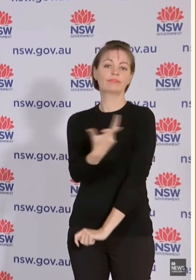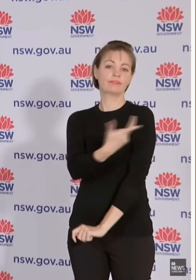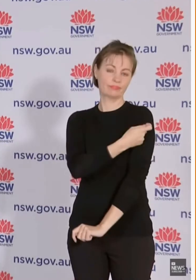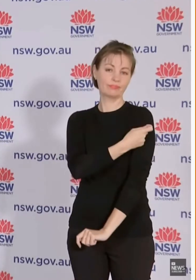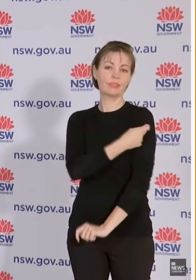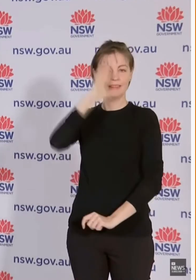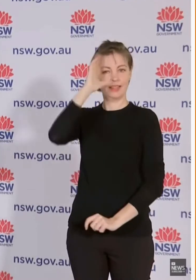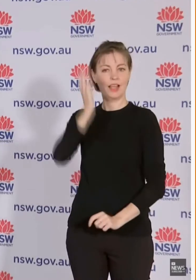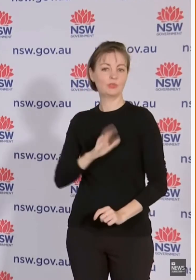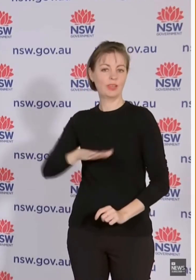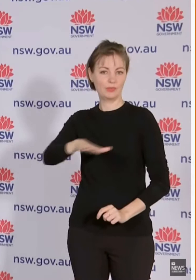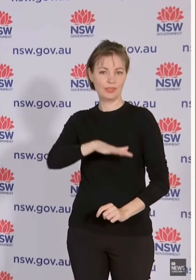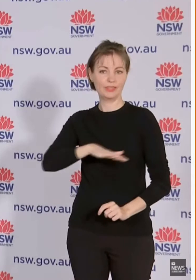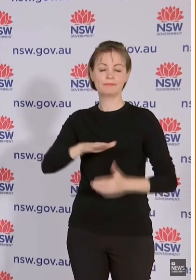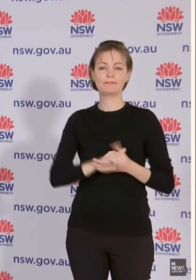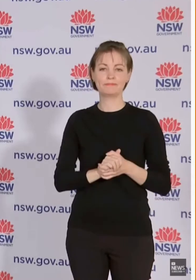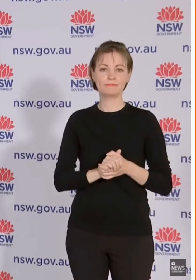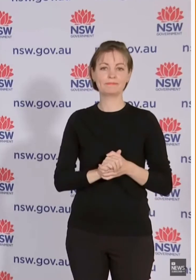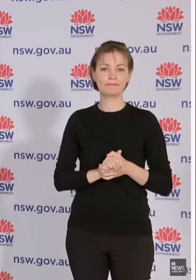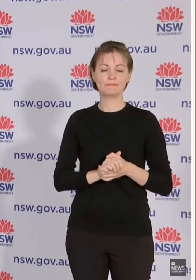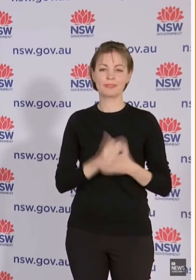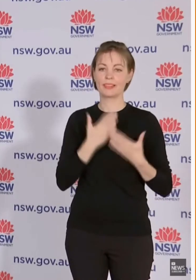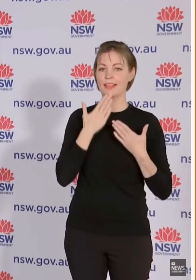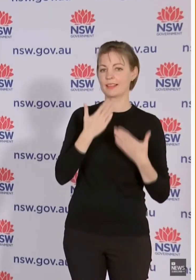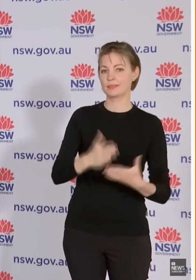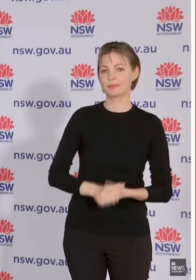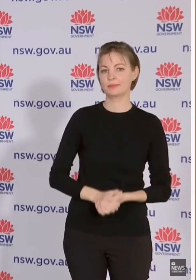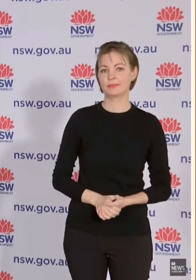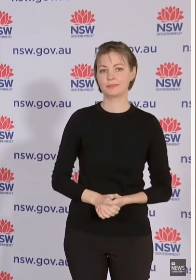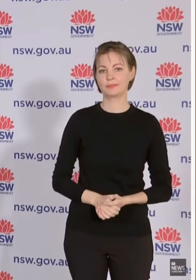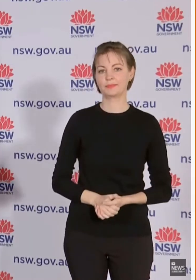It's part of our freedom and, of course, part of our future. Thank you.